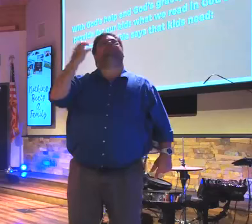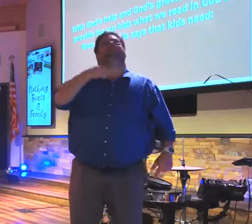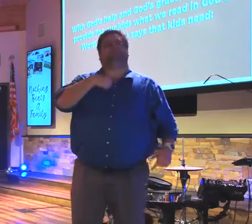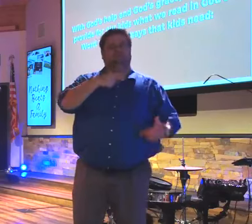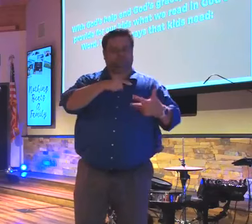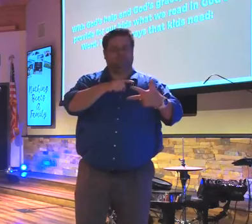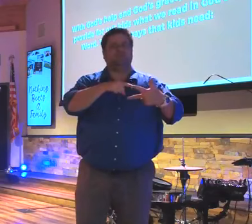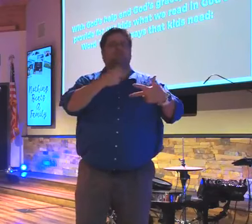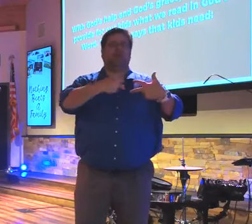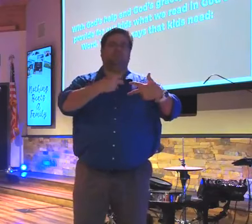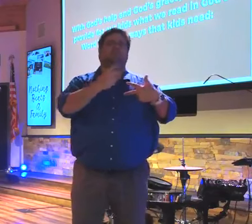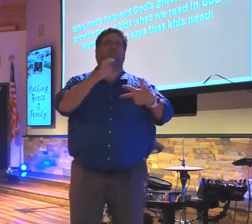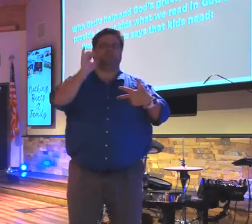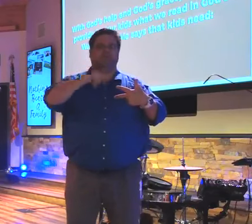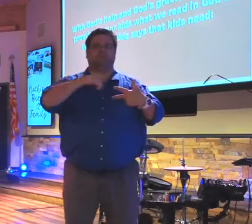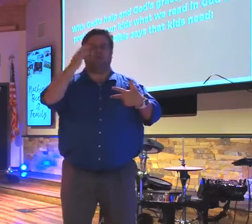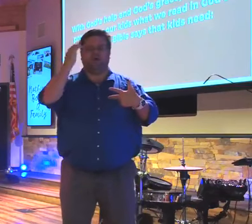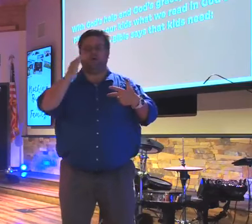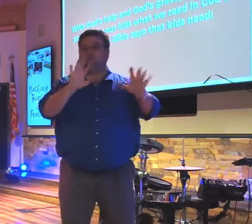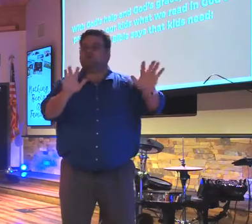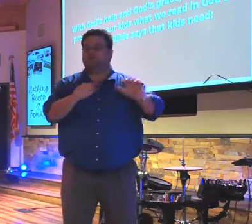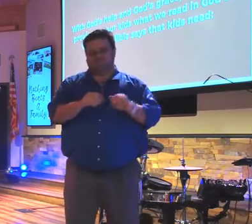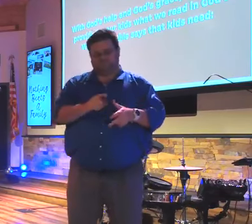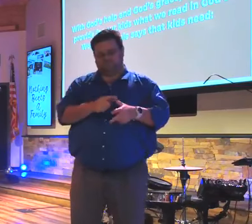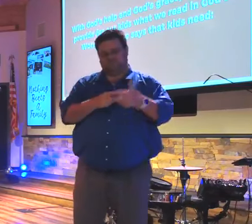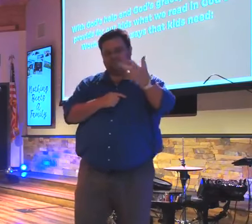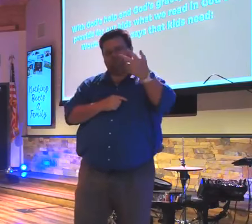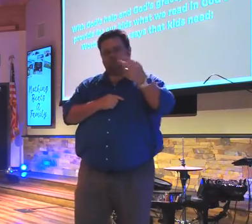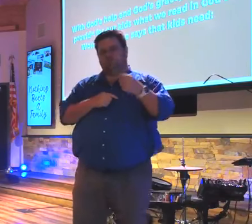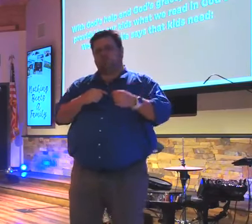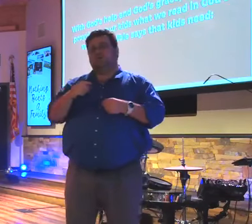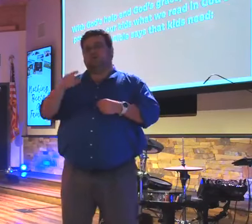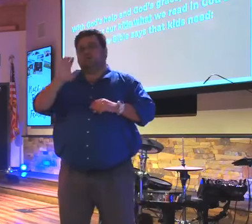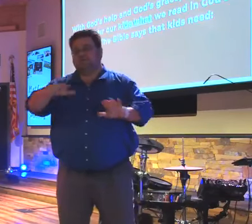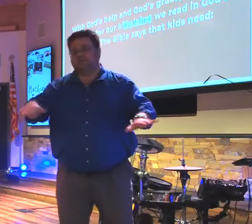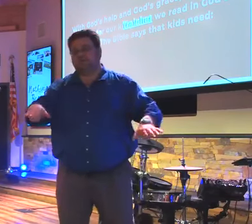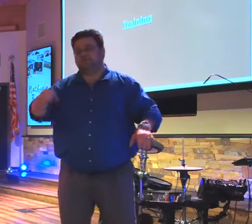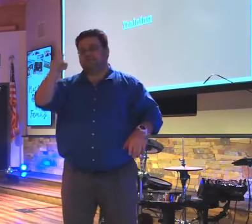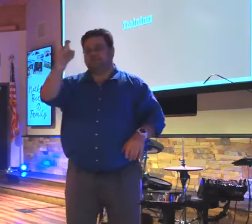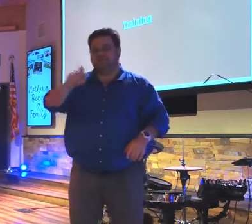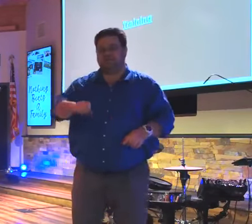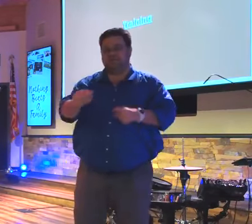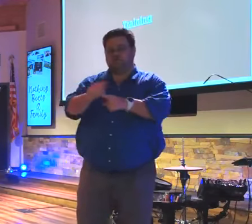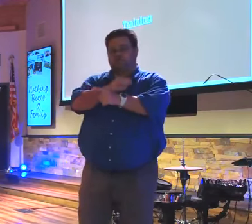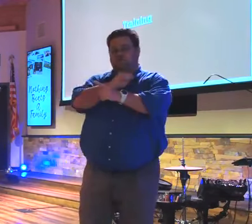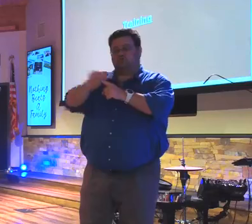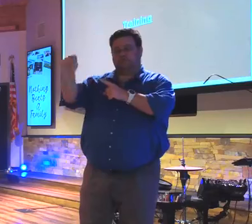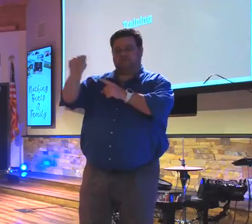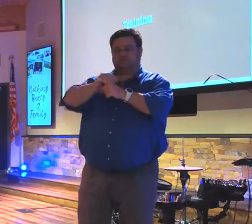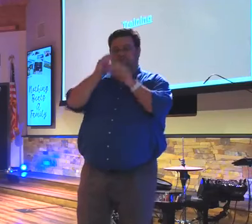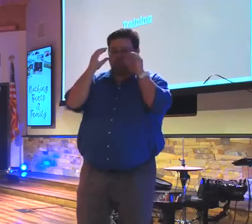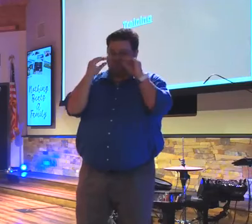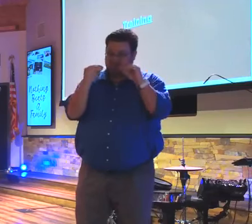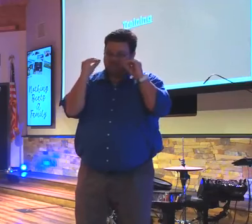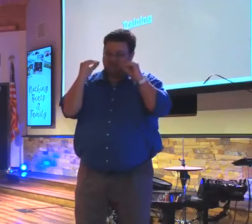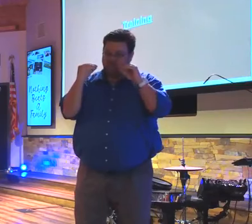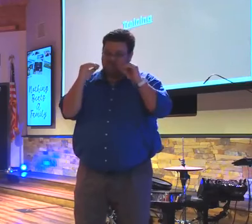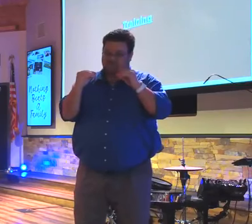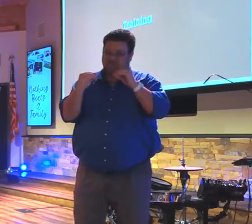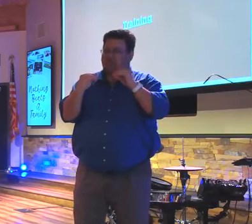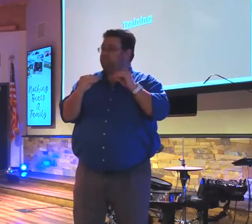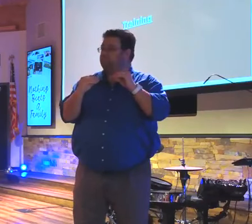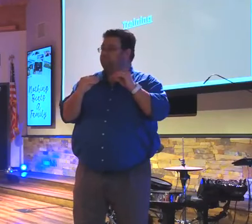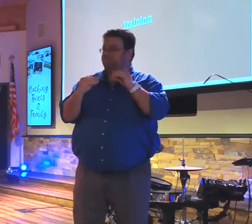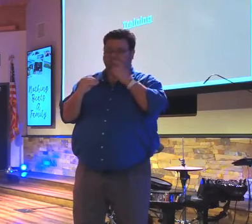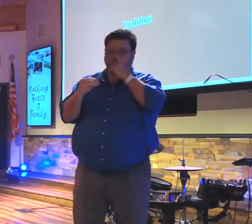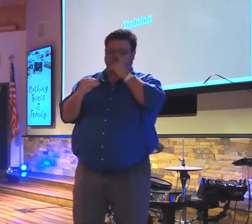this. Number one, the Bible teaches that kids need training. All right? That's the first thing. Kids need training. Now, I want